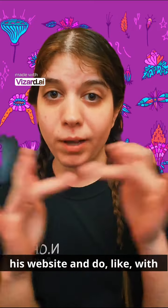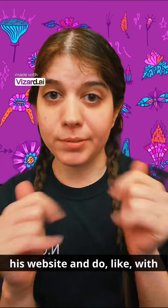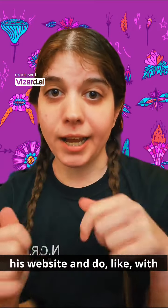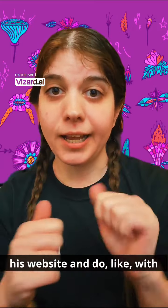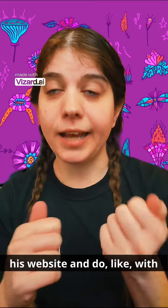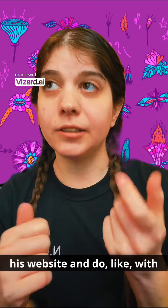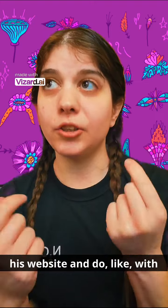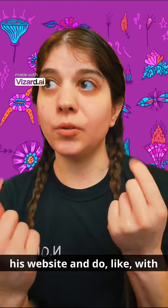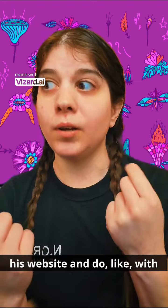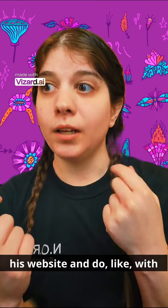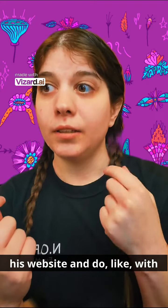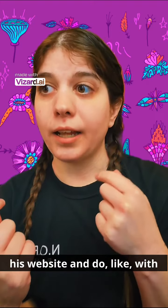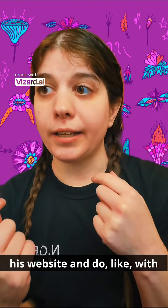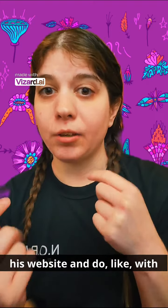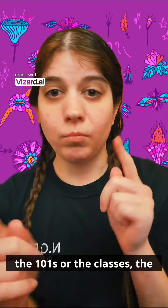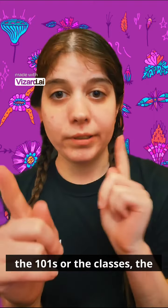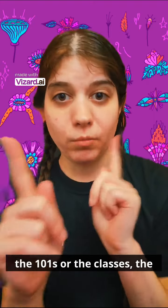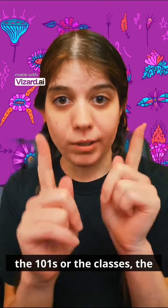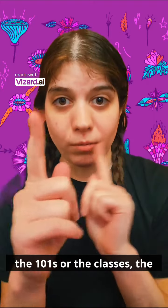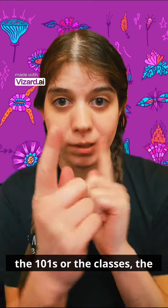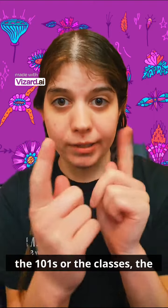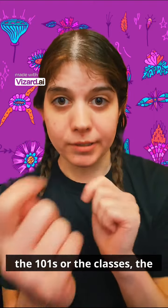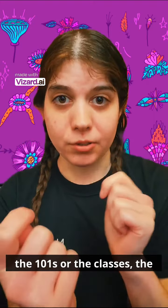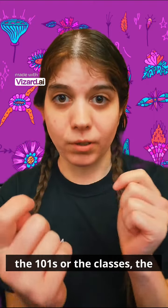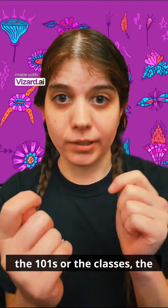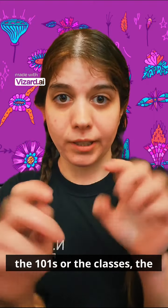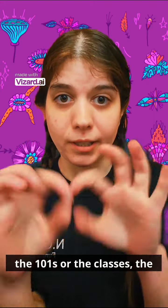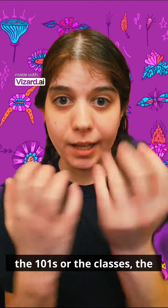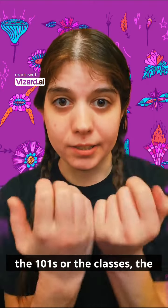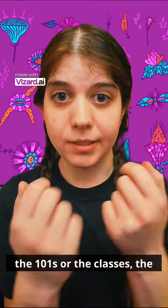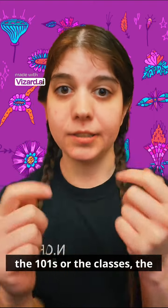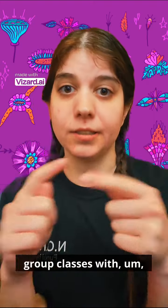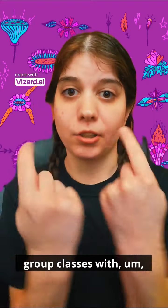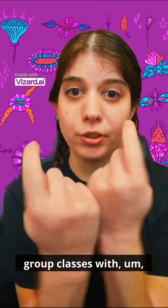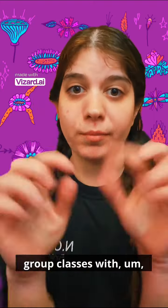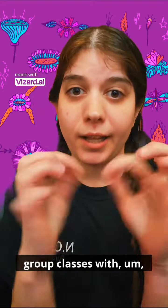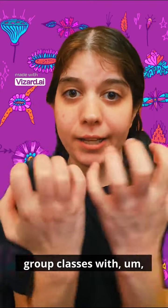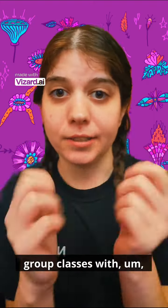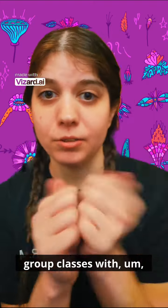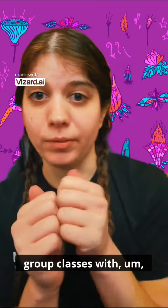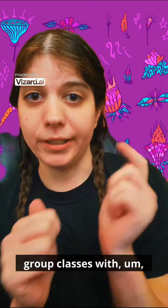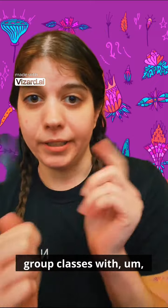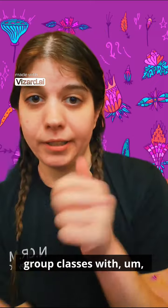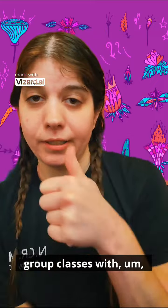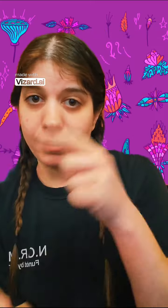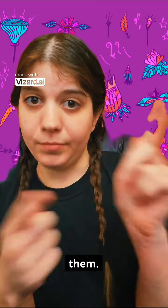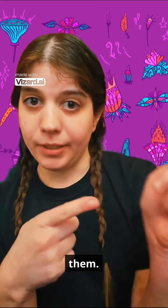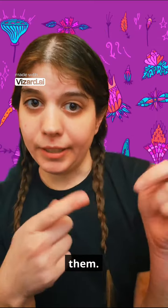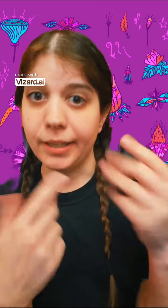website and do like with the 101s or the classes, the group classes with them.